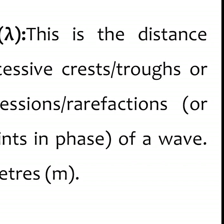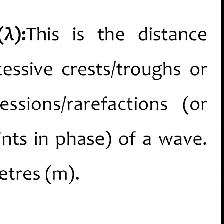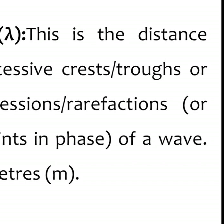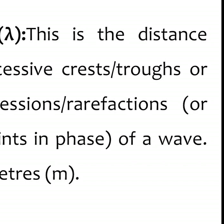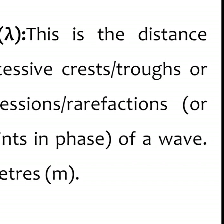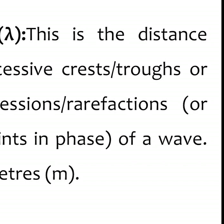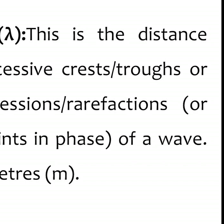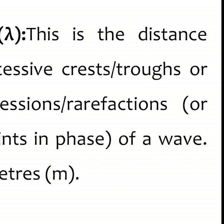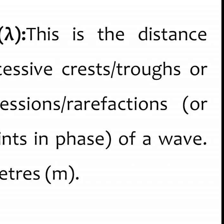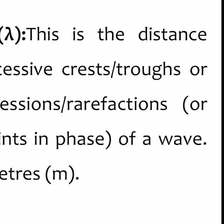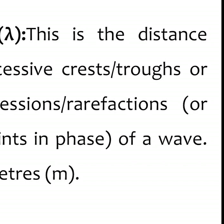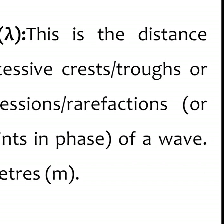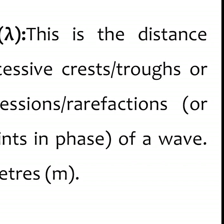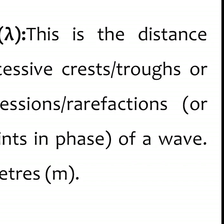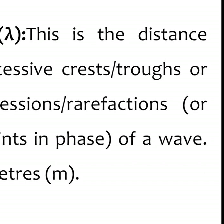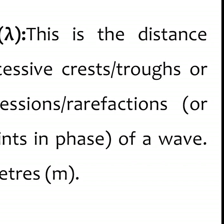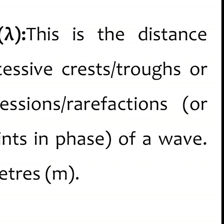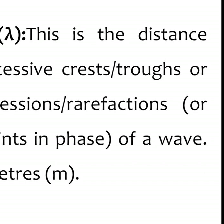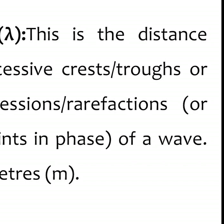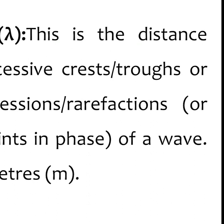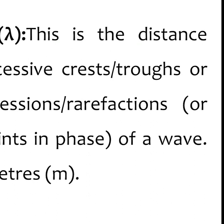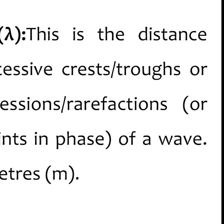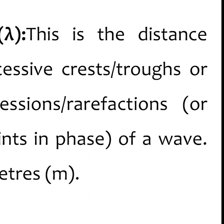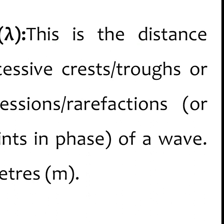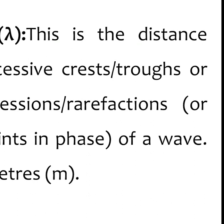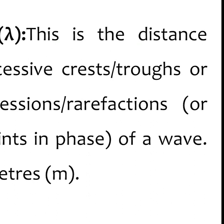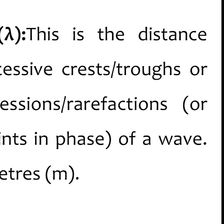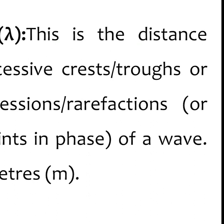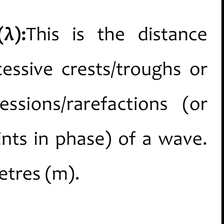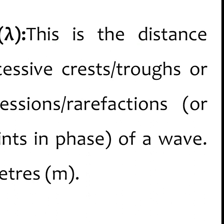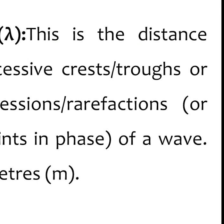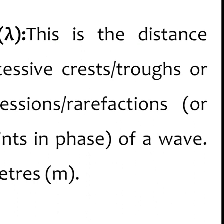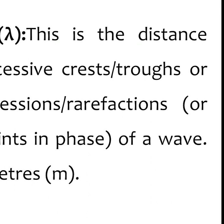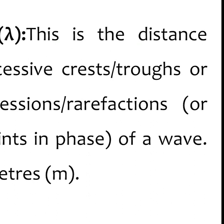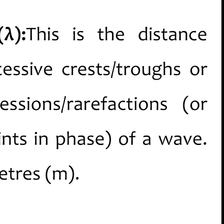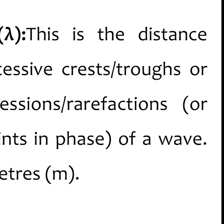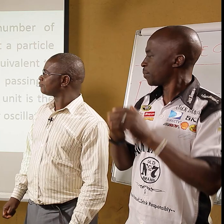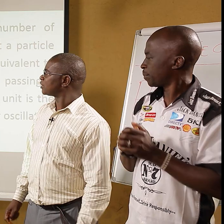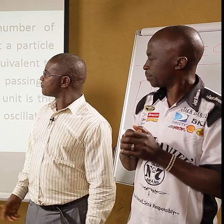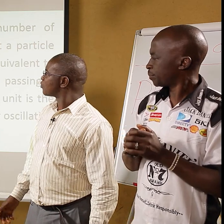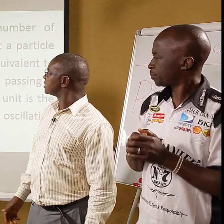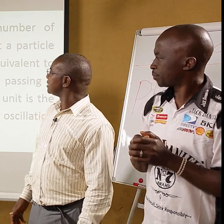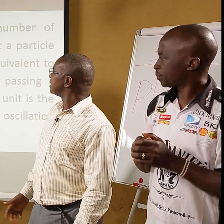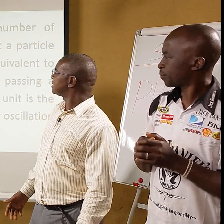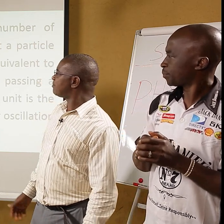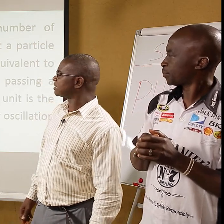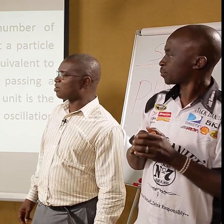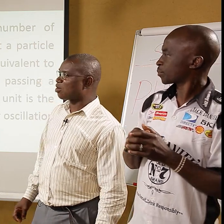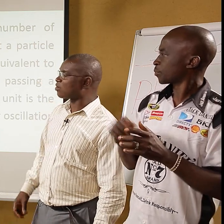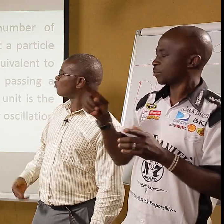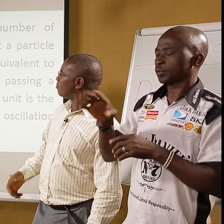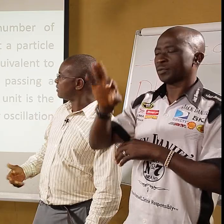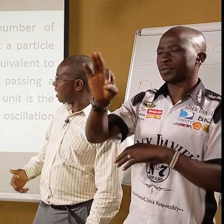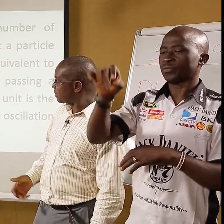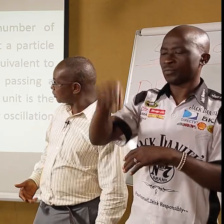crests or rarefaction, or two successive points in phase of a wave. It is measured also in meters. Frequency, it is the maximum